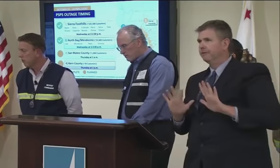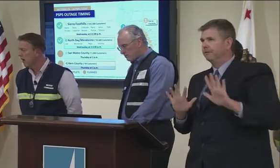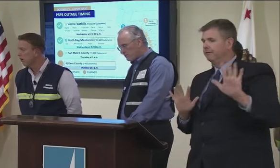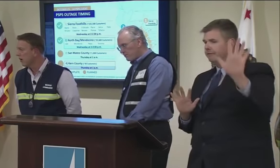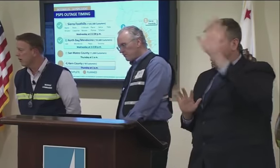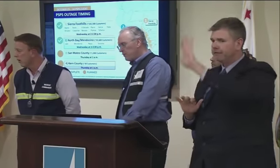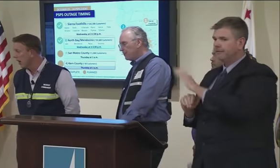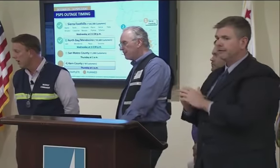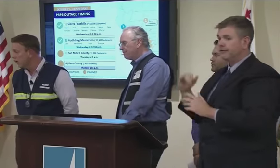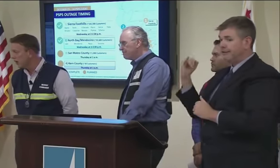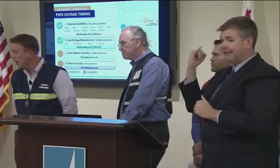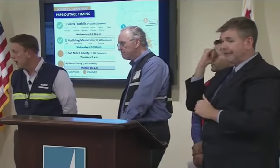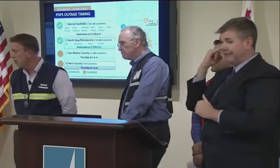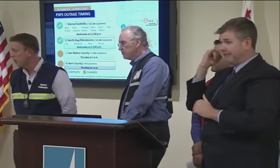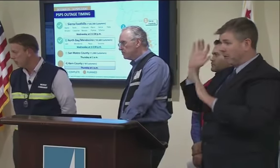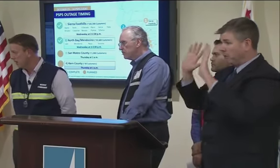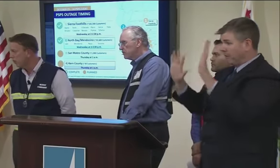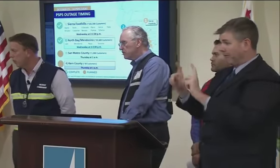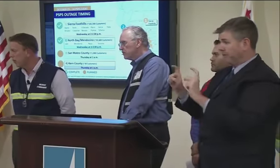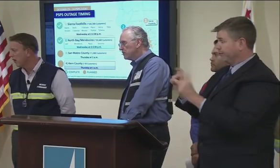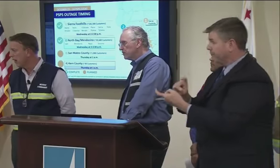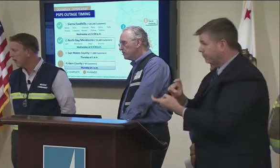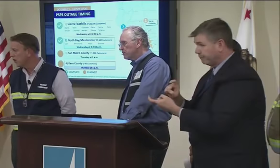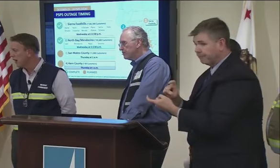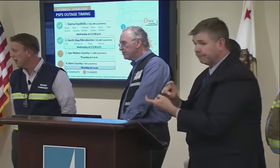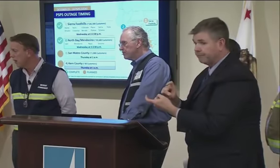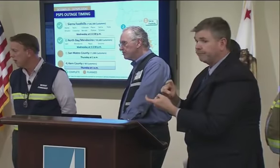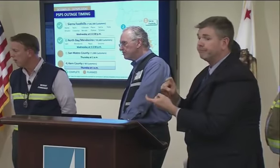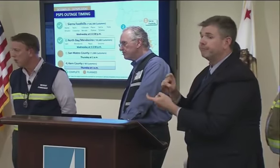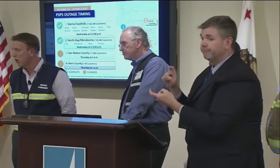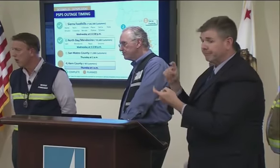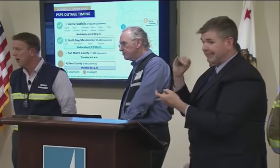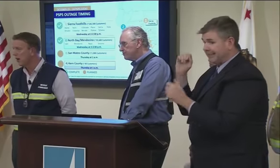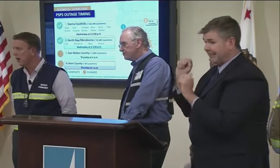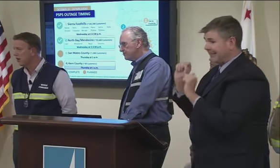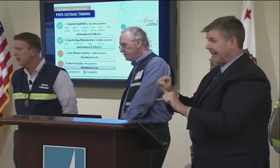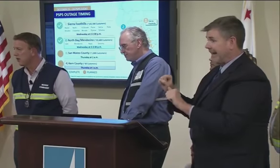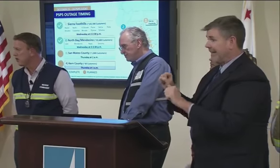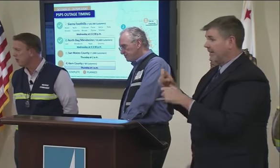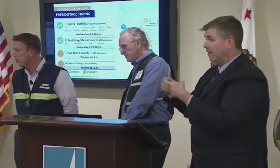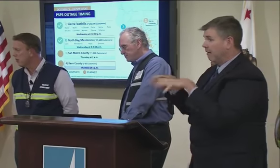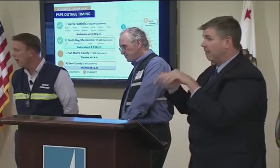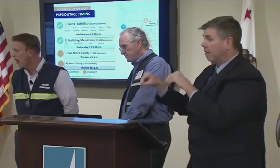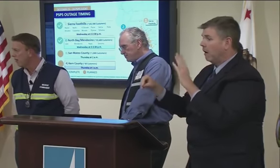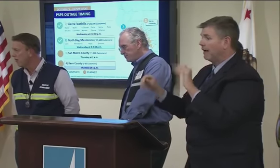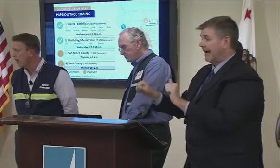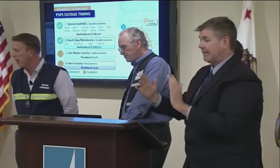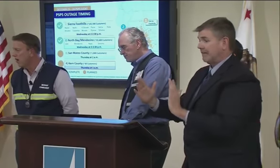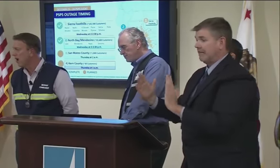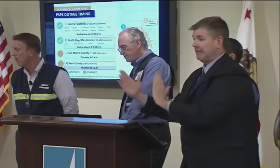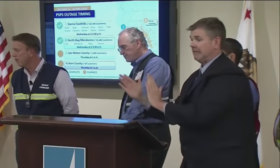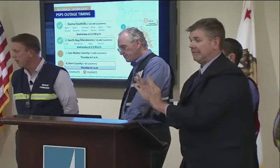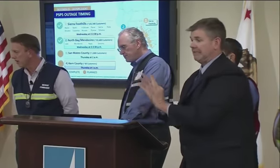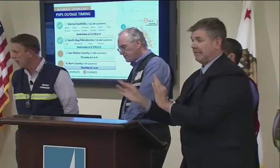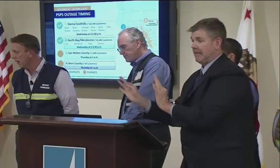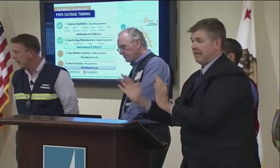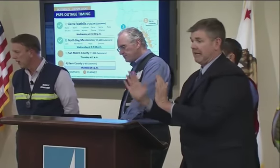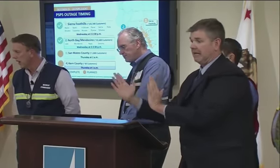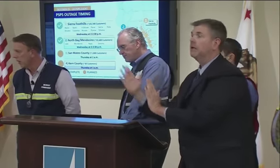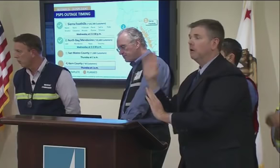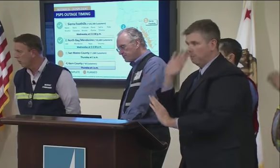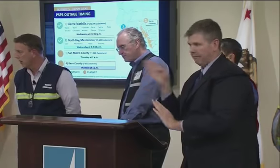meaning we can delay the shutdown, then we will delay the shutdown because we don't want to turn people off